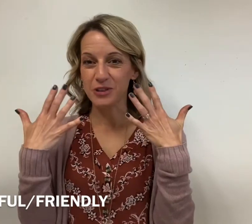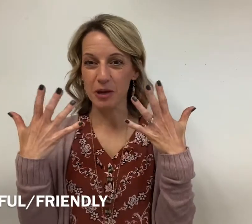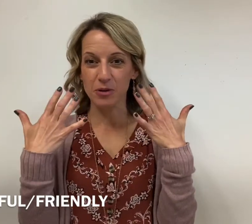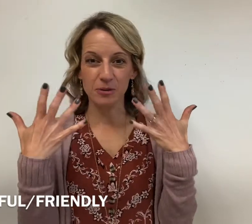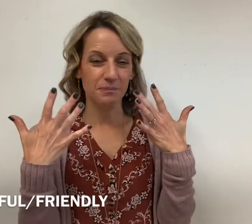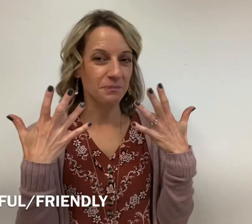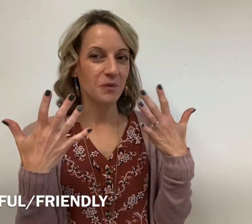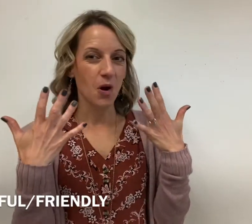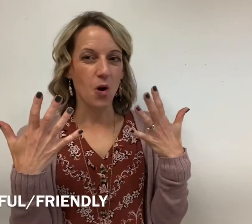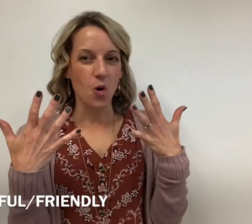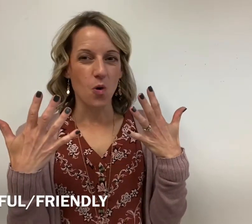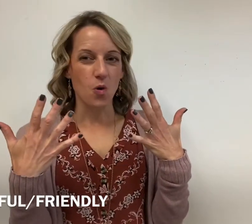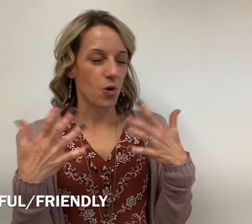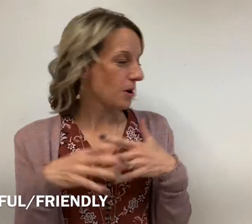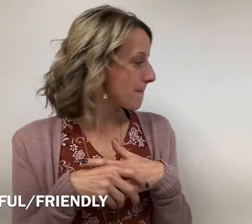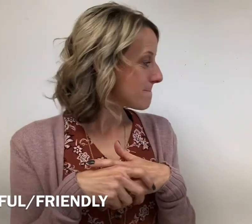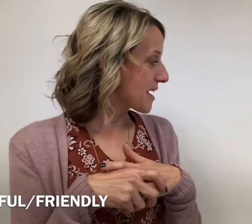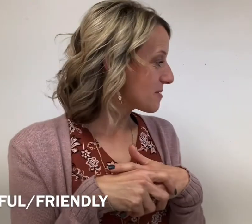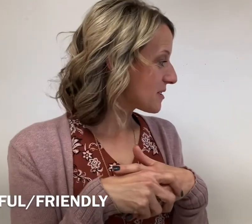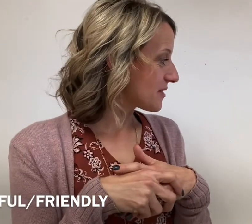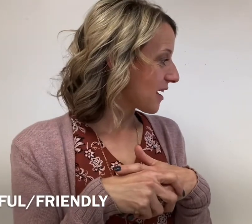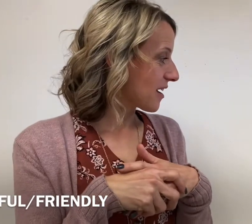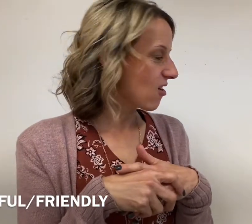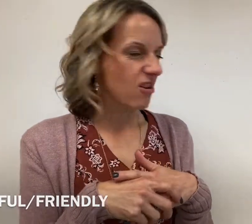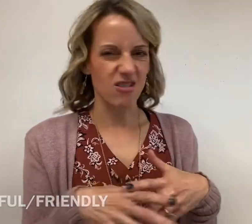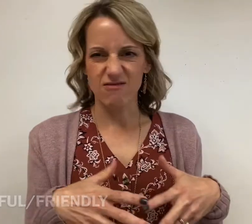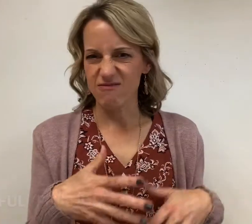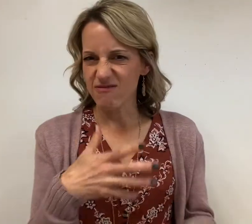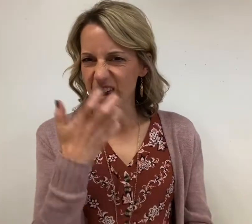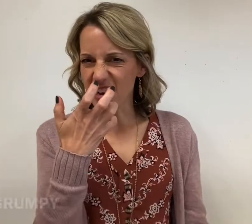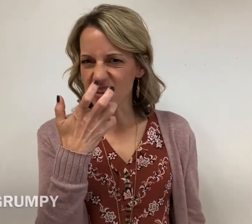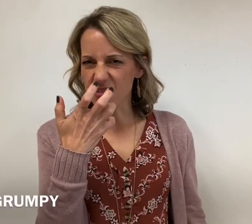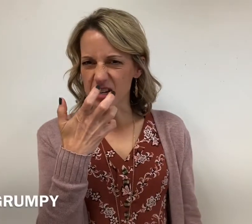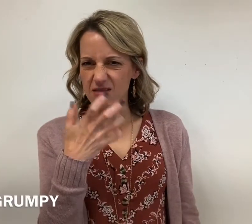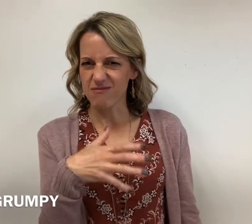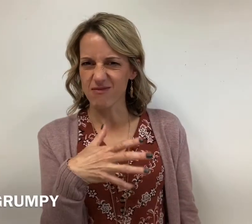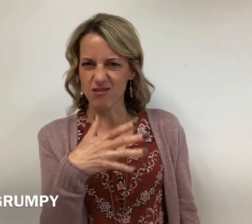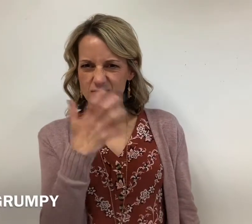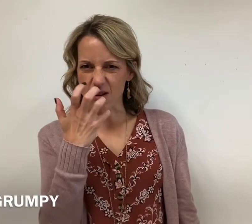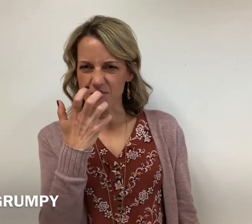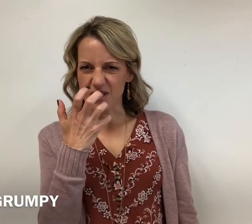neighbor. Or maybe they are angry, grumpy,